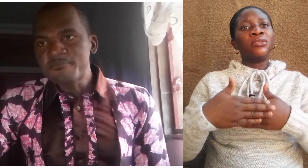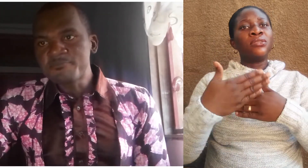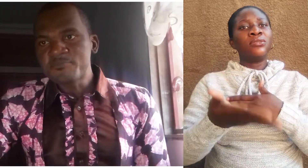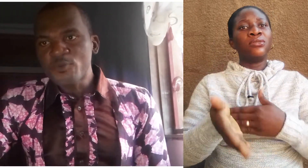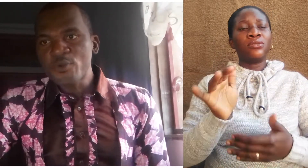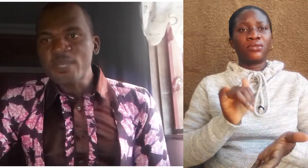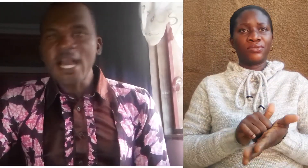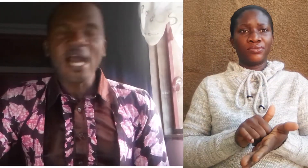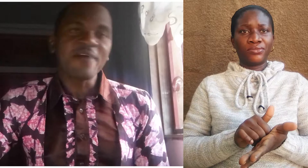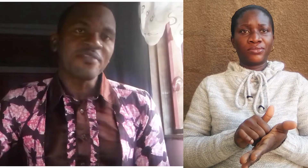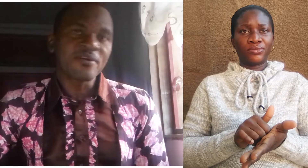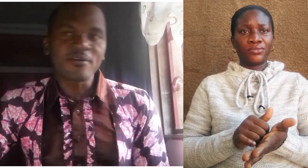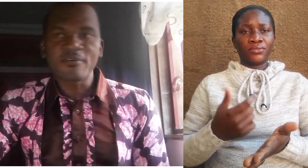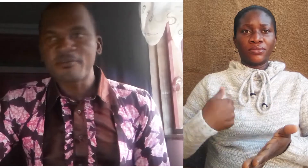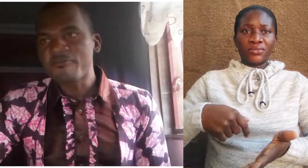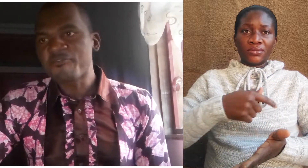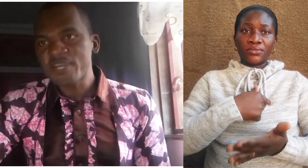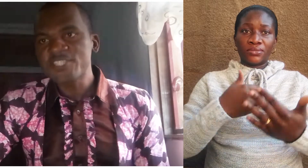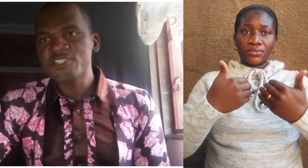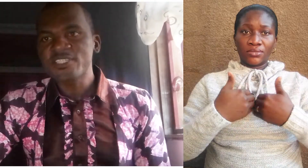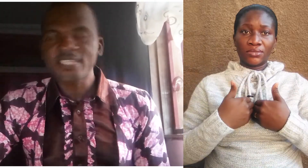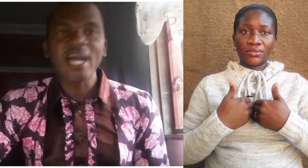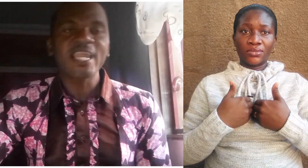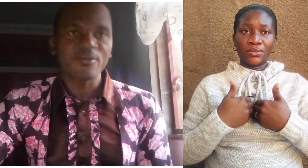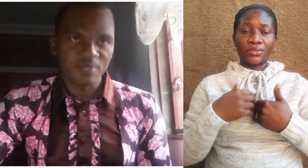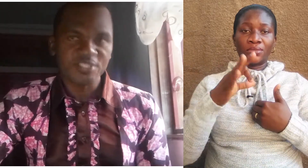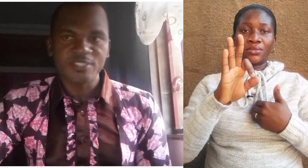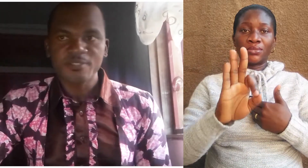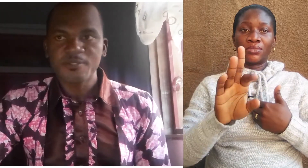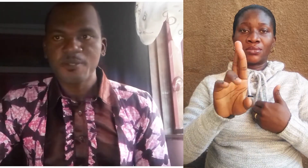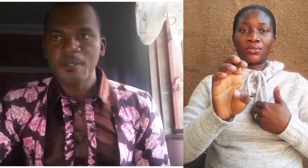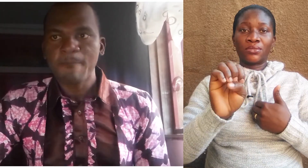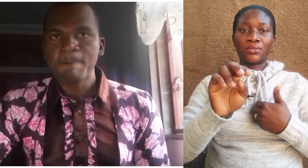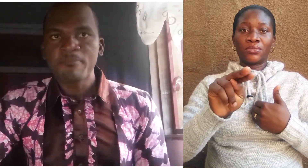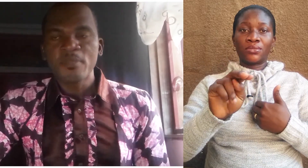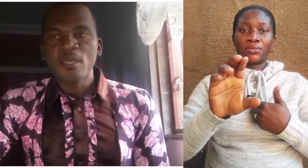uh, we will have the French Sign Language